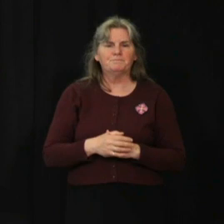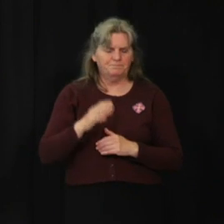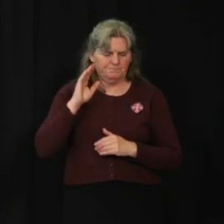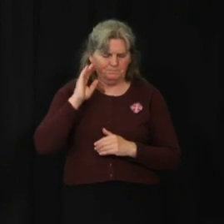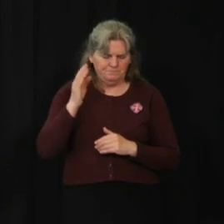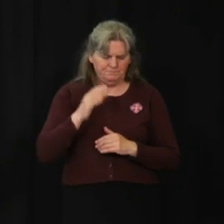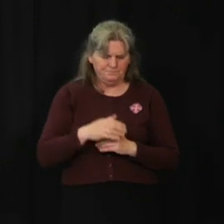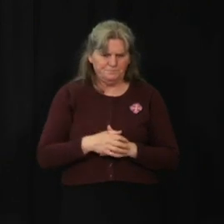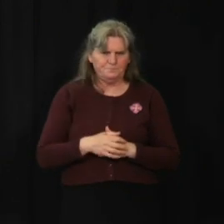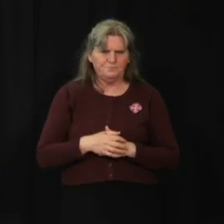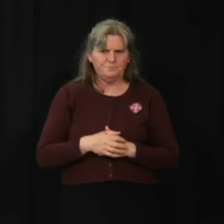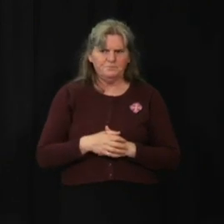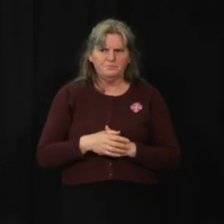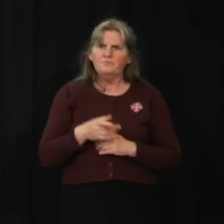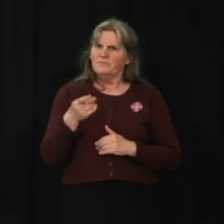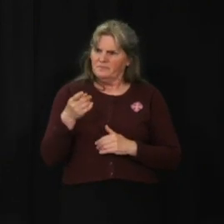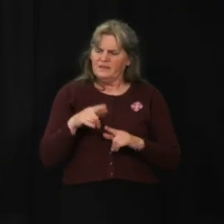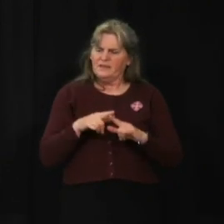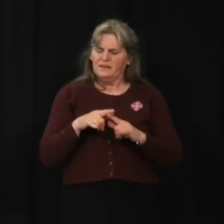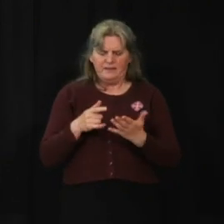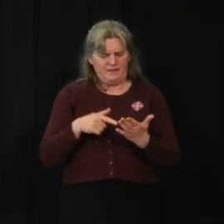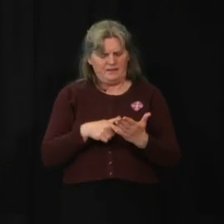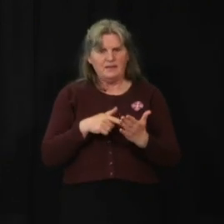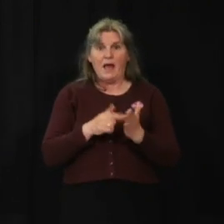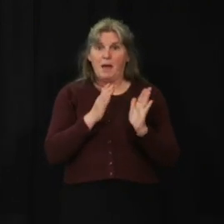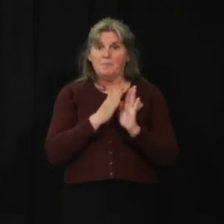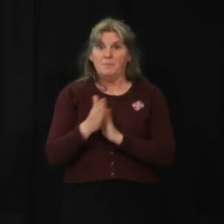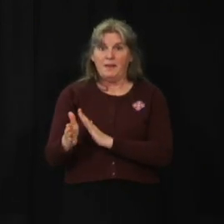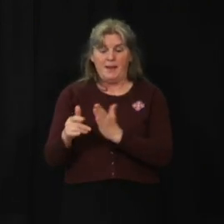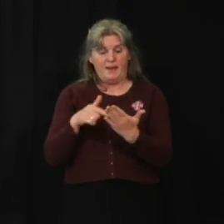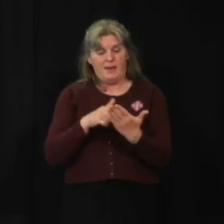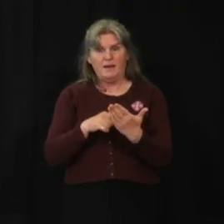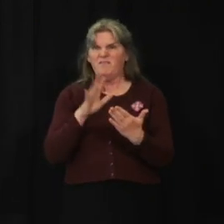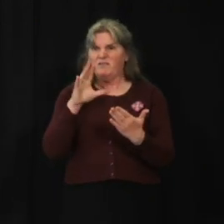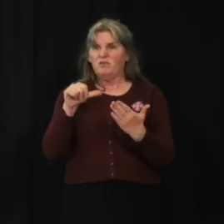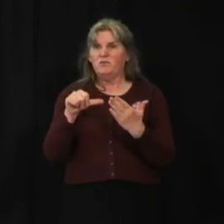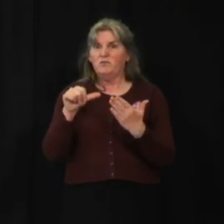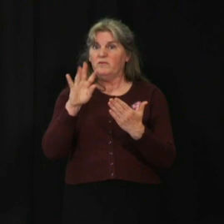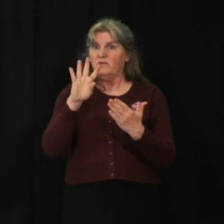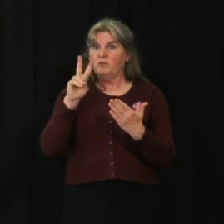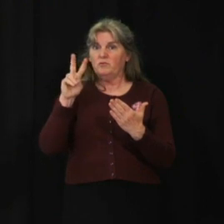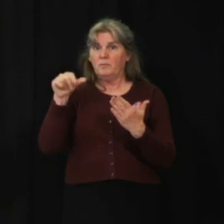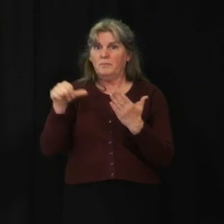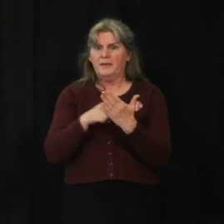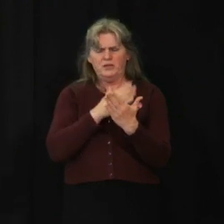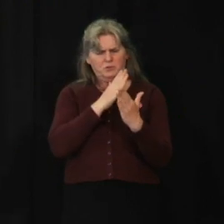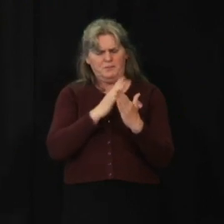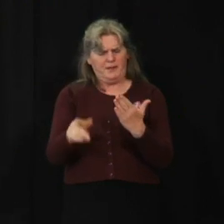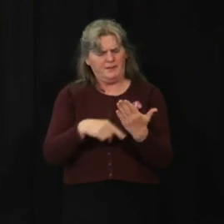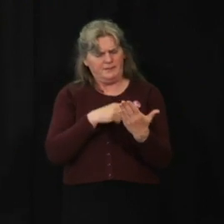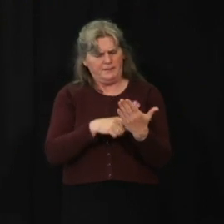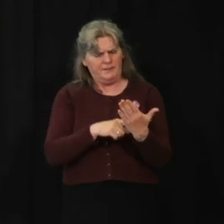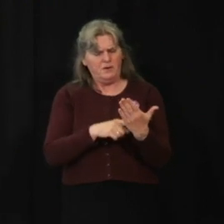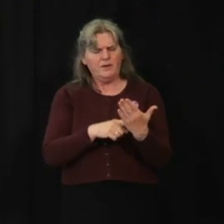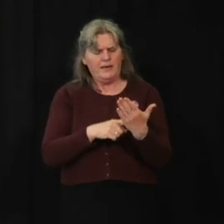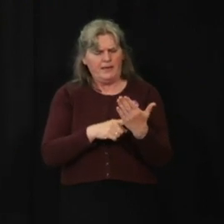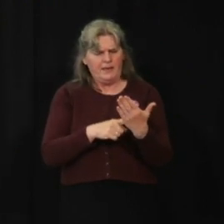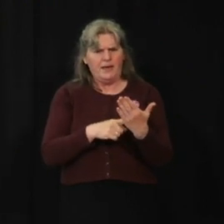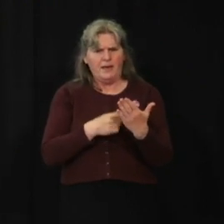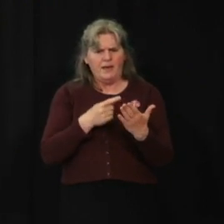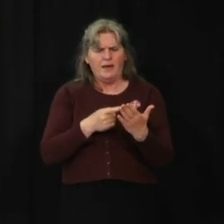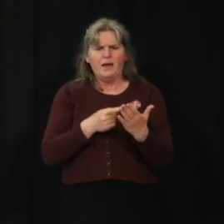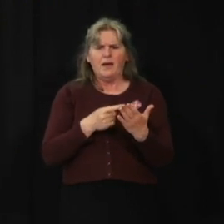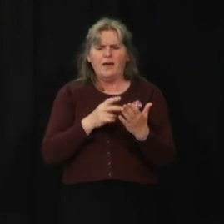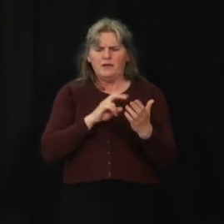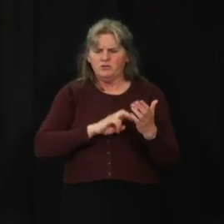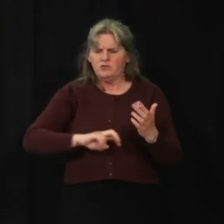Hi, I'm looking at that same document that Chris mentioned as well, and I'm looking at the transition criteria, and